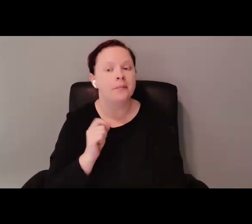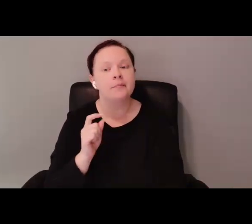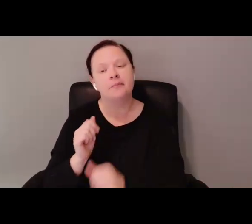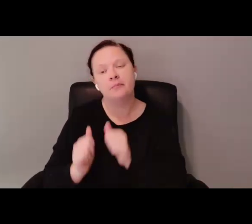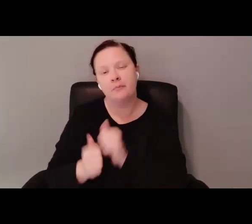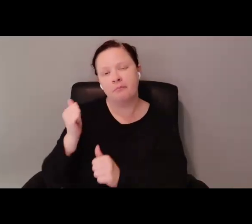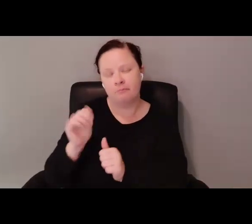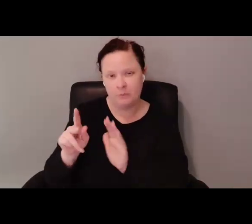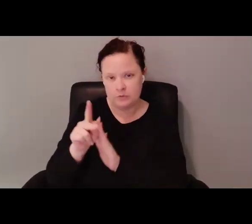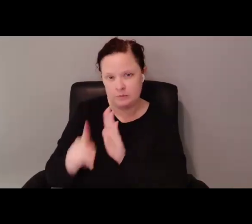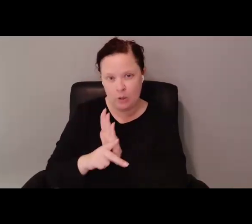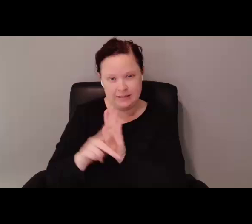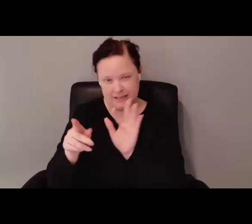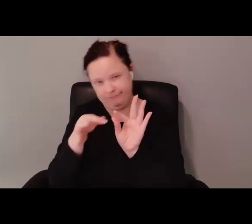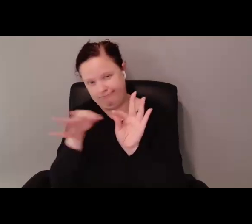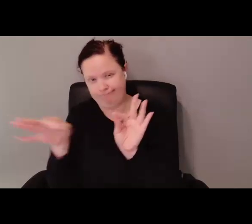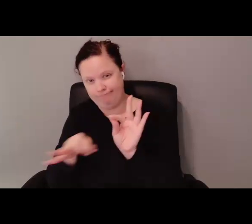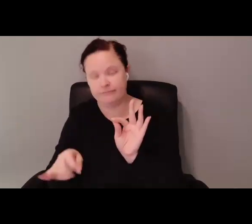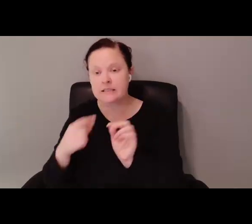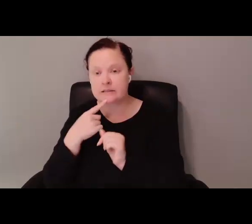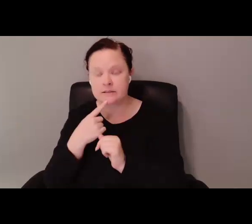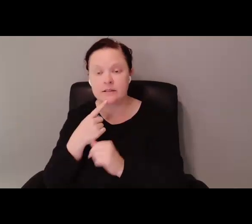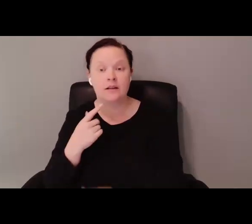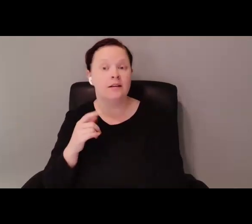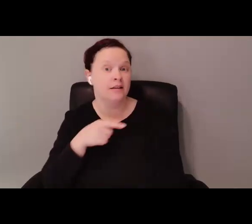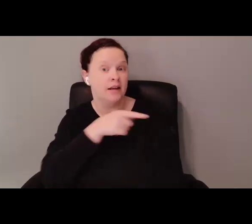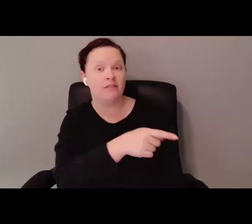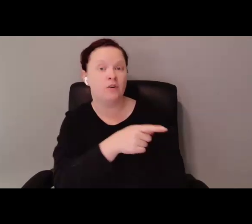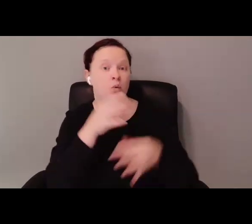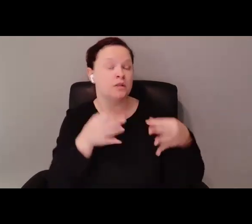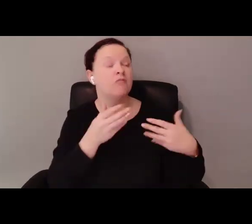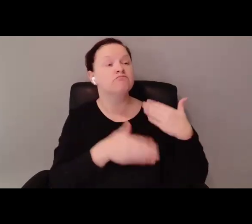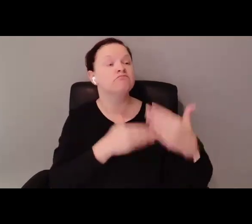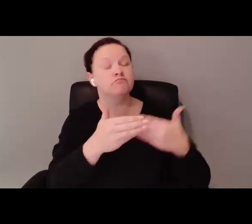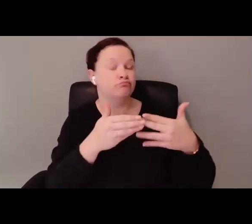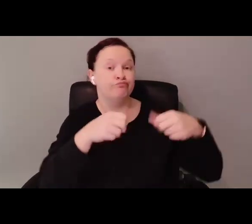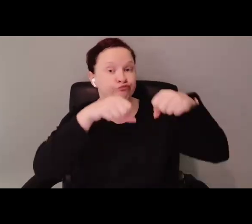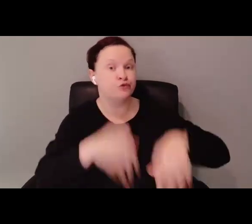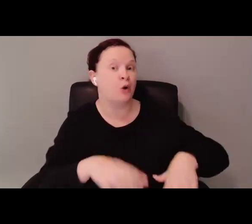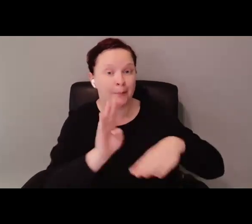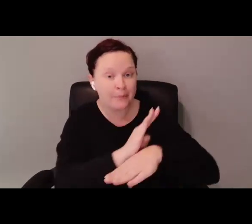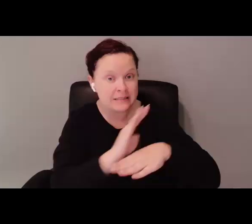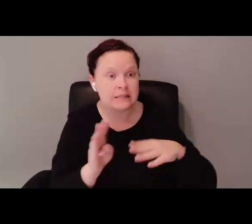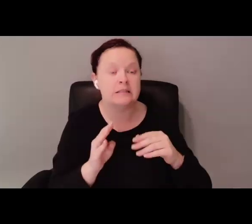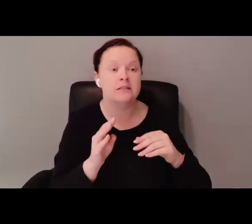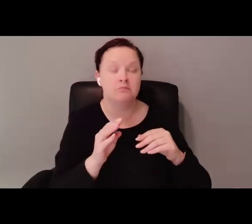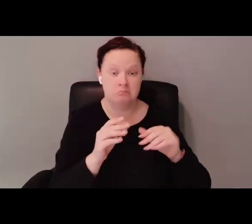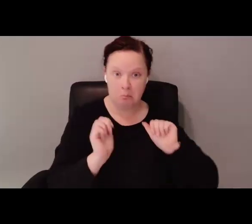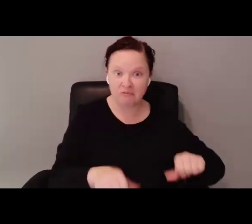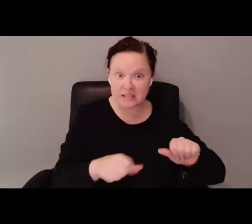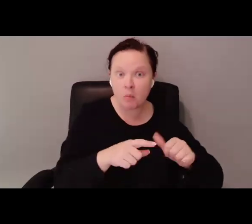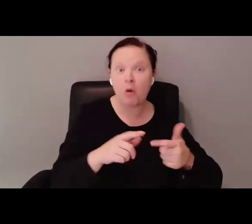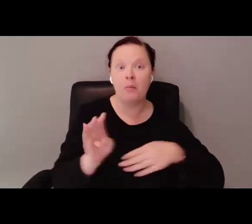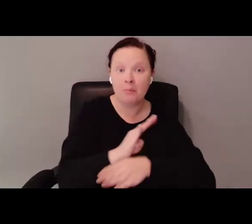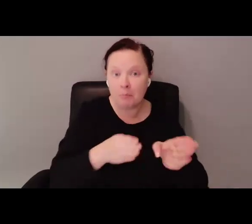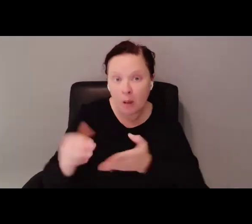their policies that they could actually, if you don't follow through with the business, if your business was feasible, the business plan got approved,